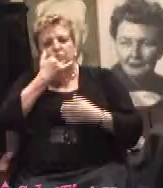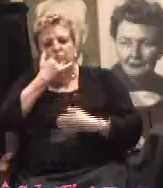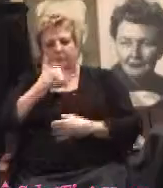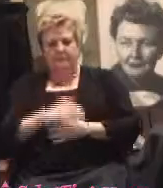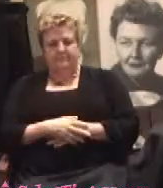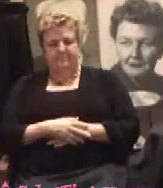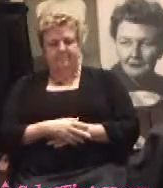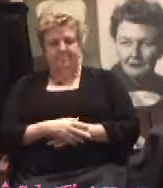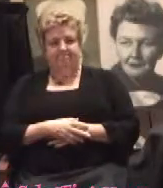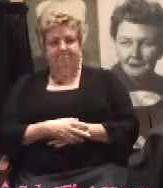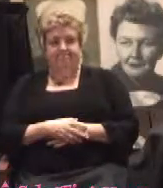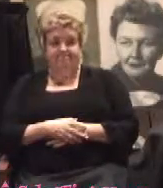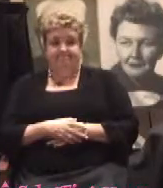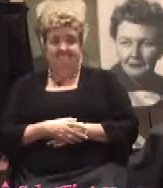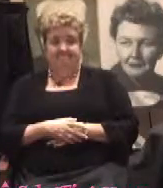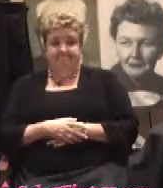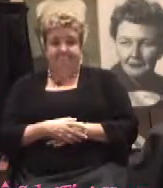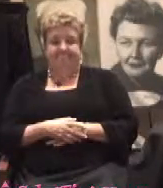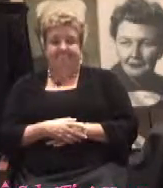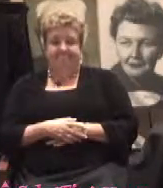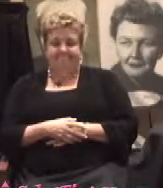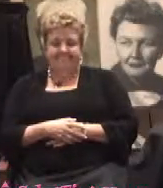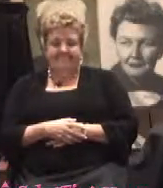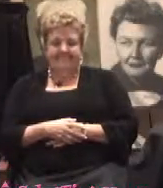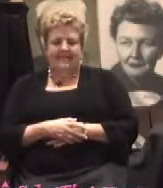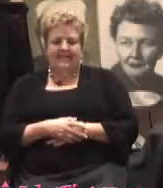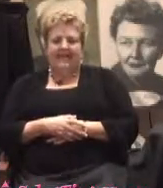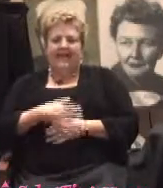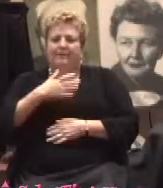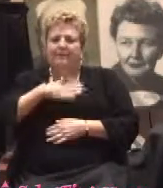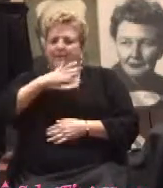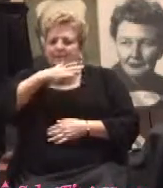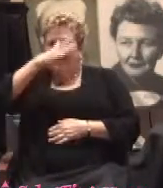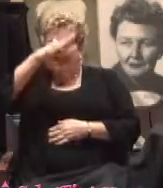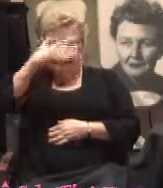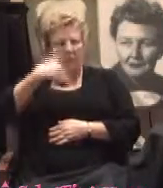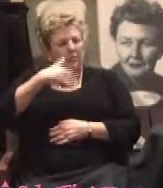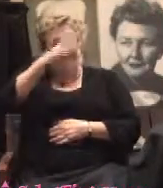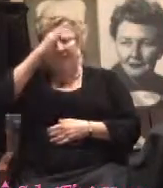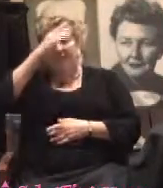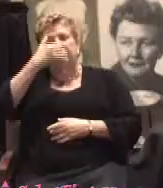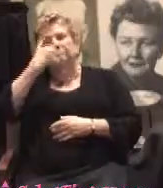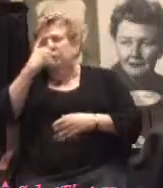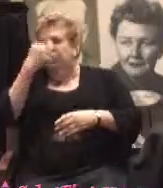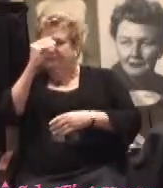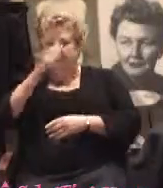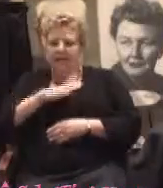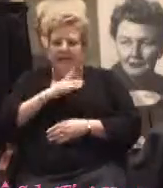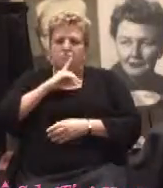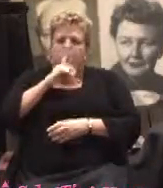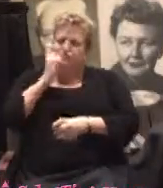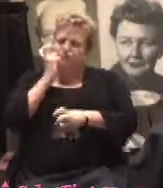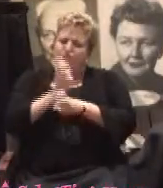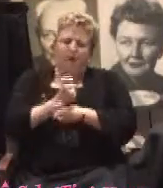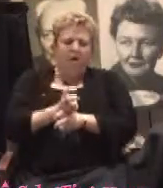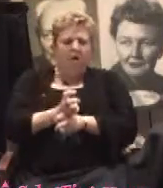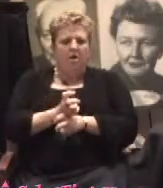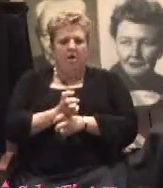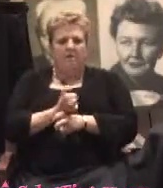And those parents, they were so kind. You know, my father was such a good man. He worked really hard. He worked till late at night. He owned his own business. And